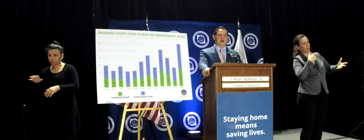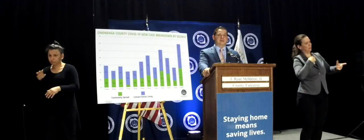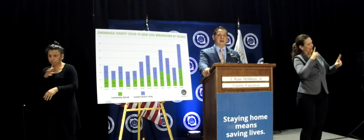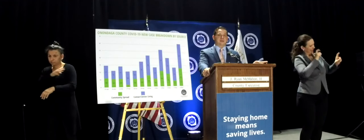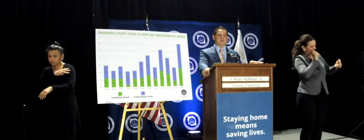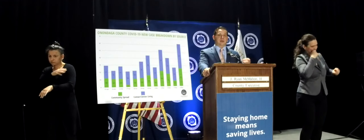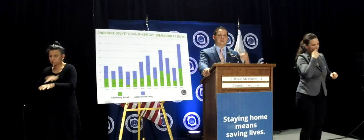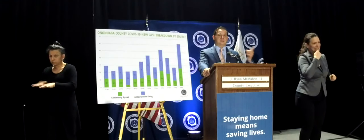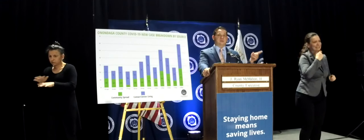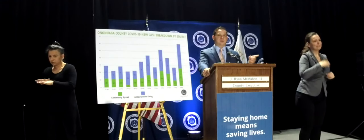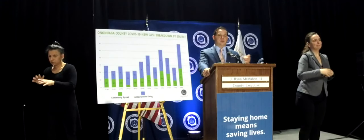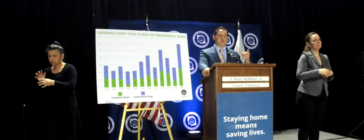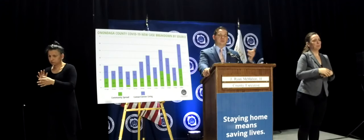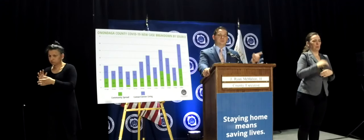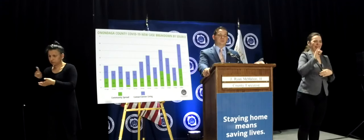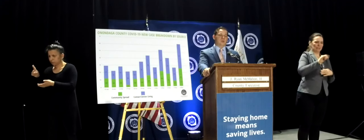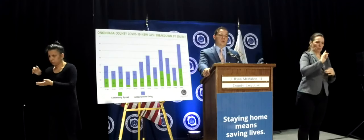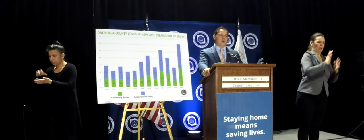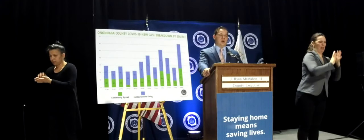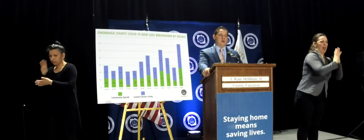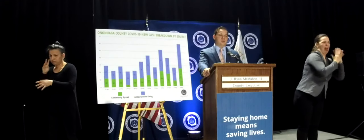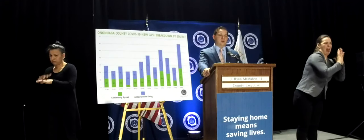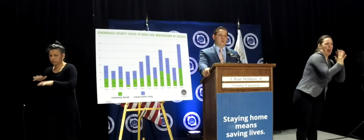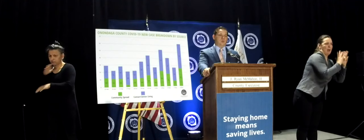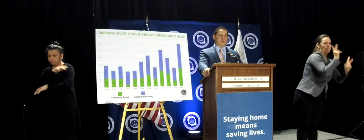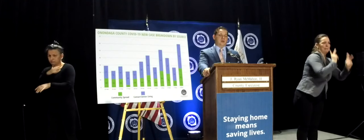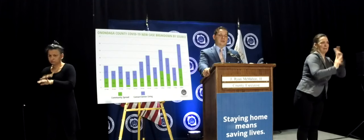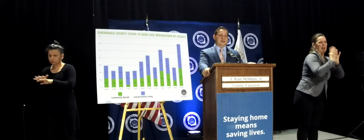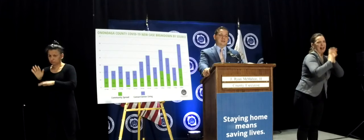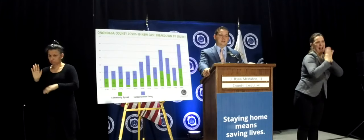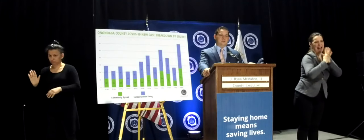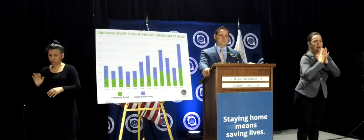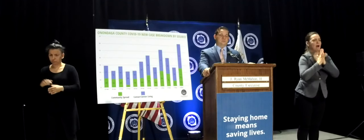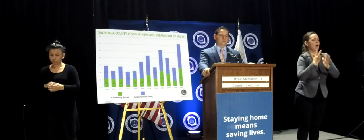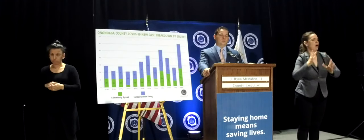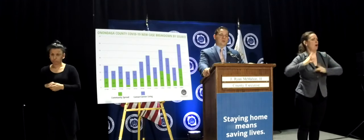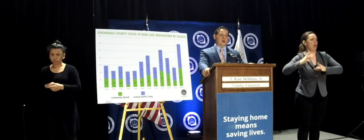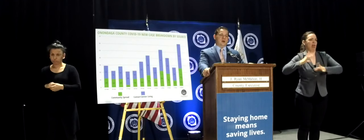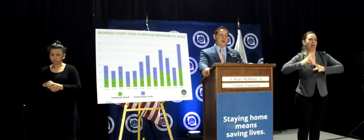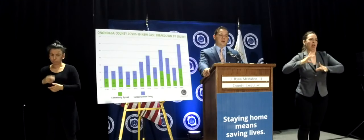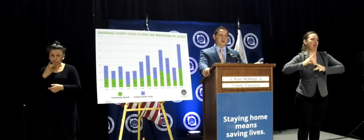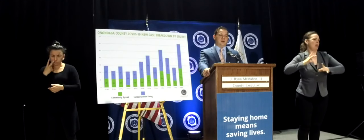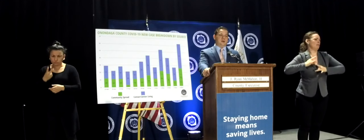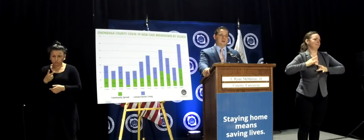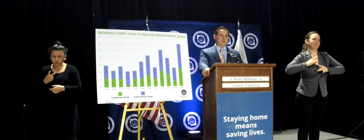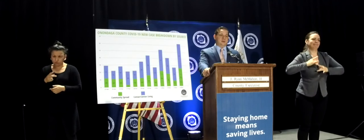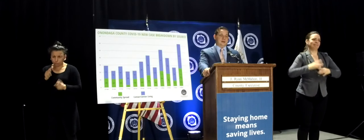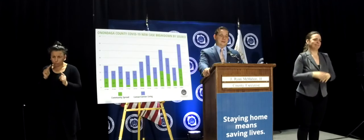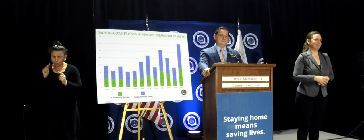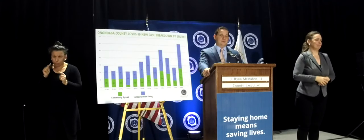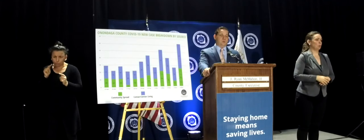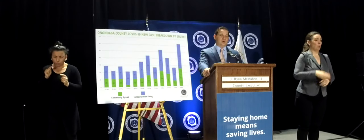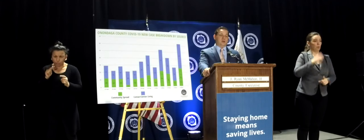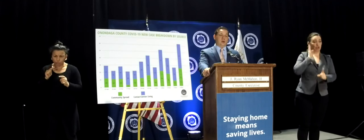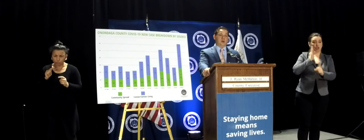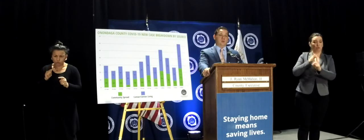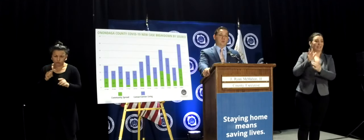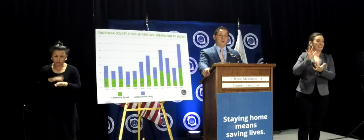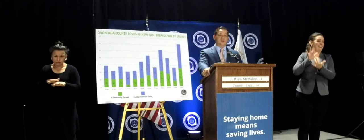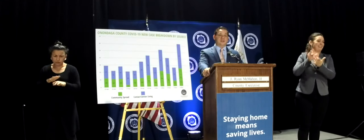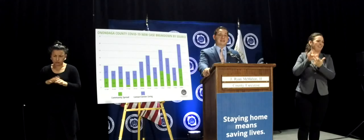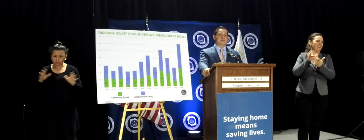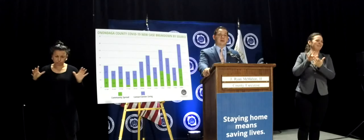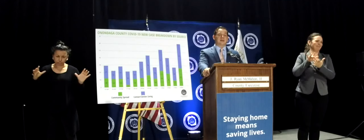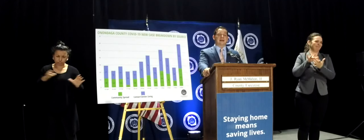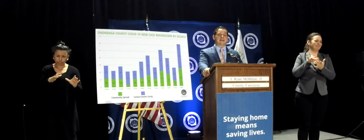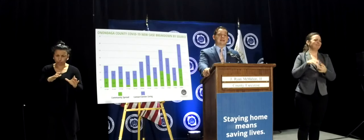household contacts with that same situation. So we'll look at density, and then we're going to look where